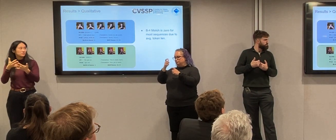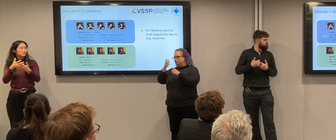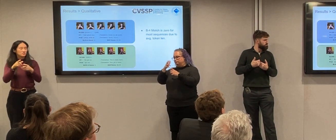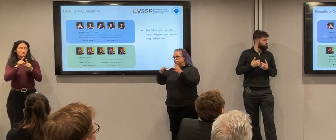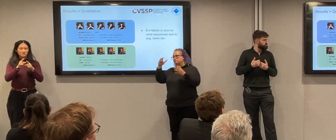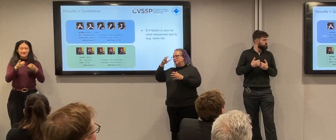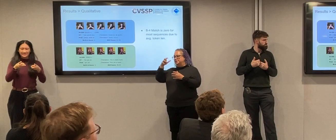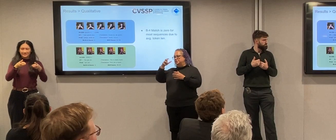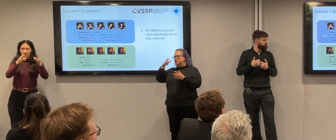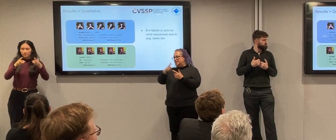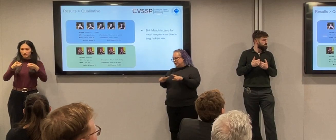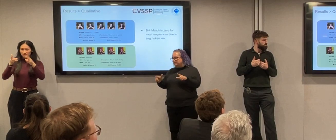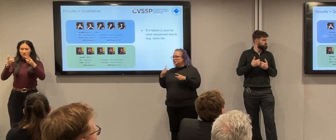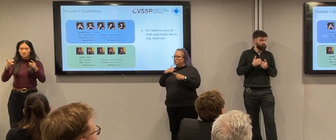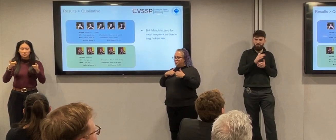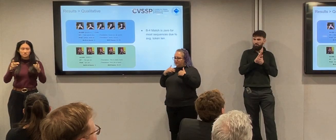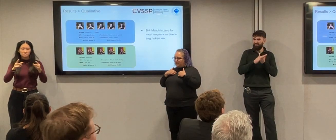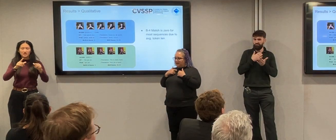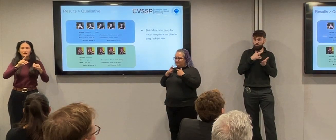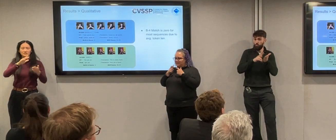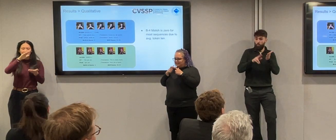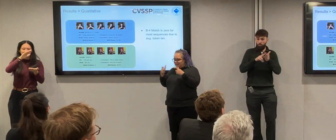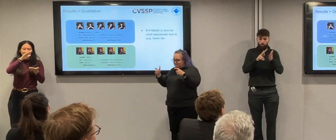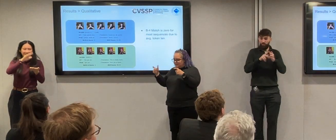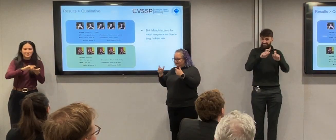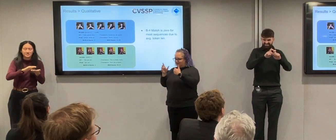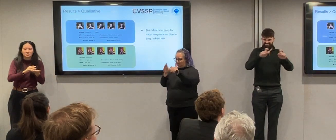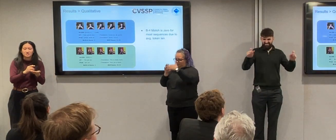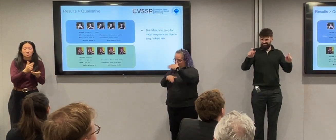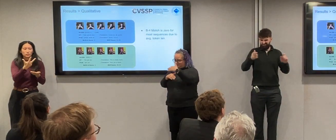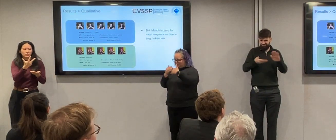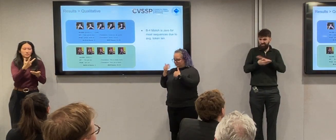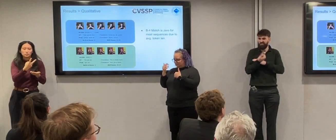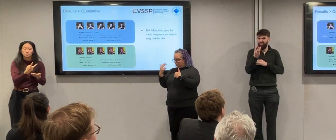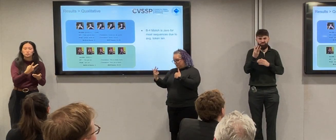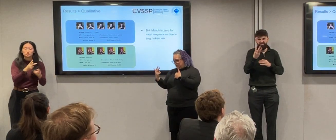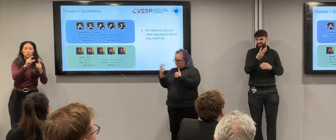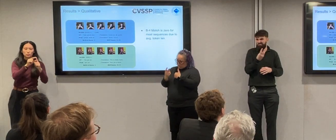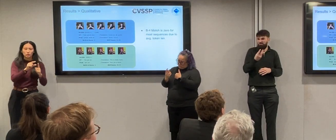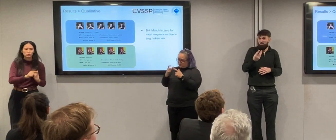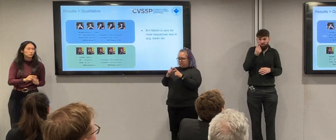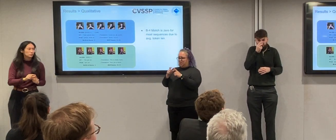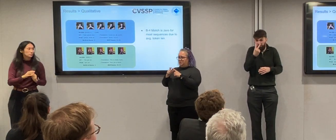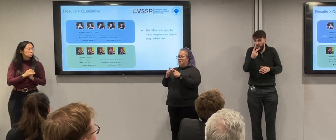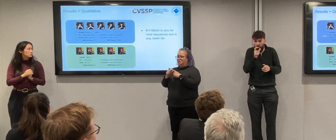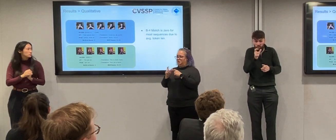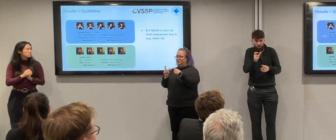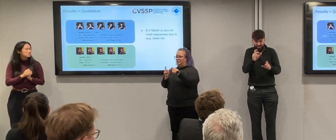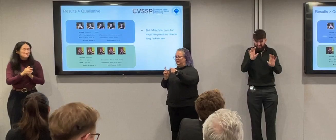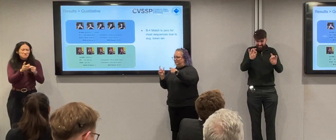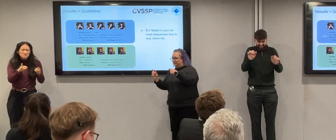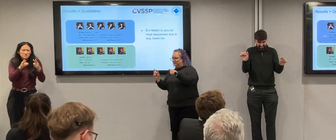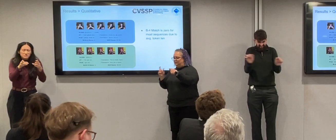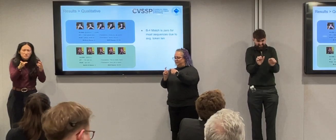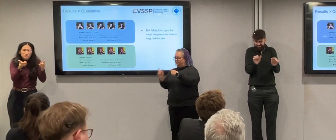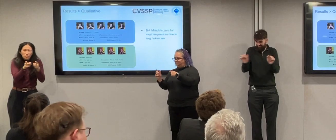than 3 words or 2 words. So our